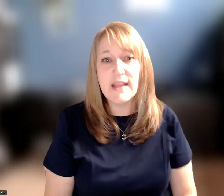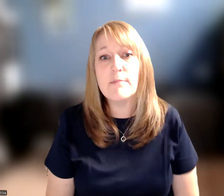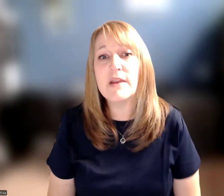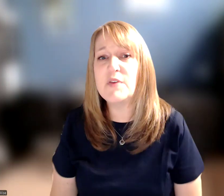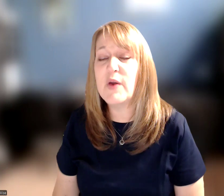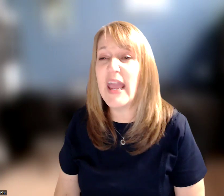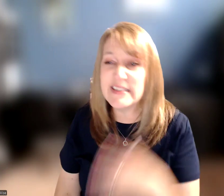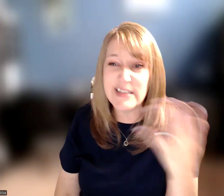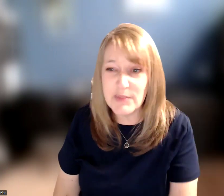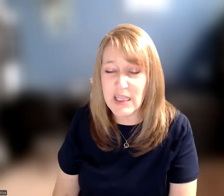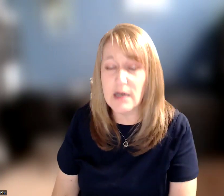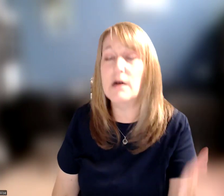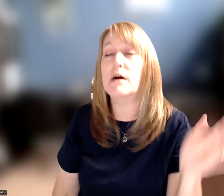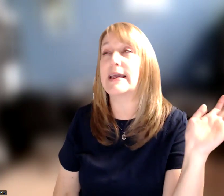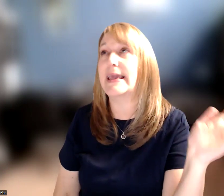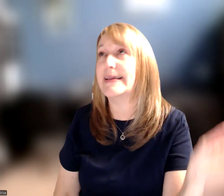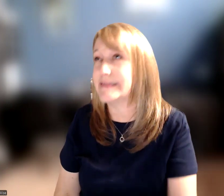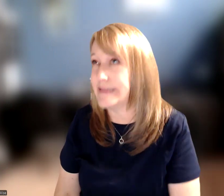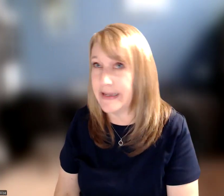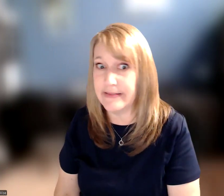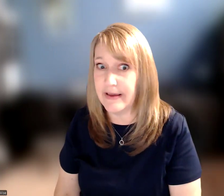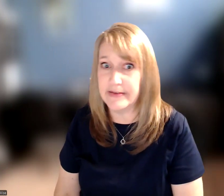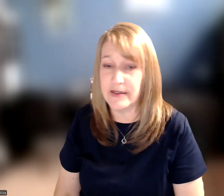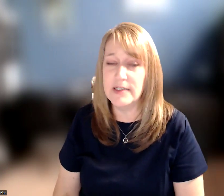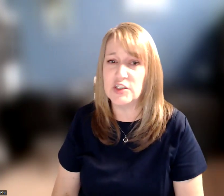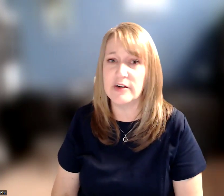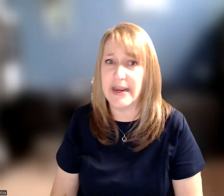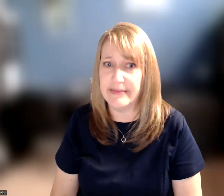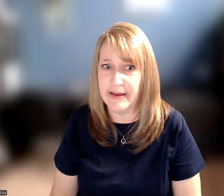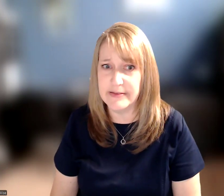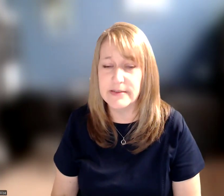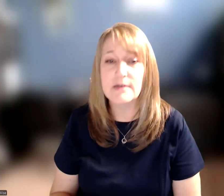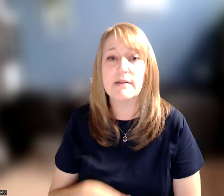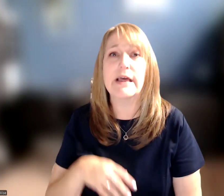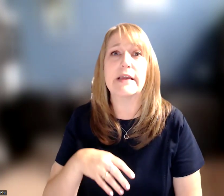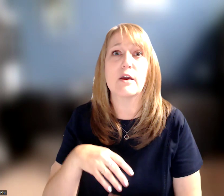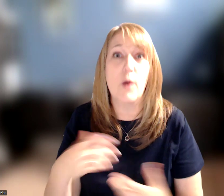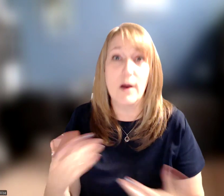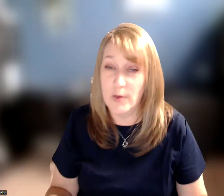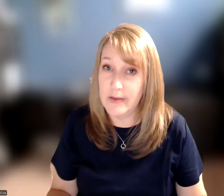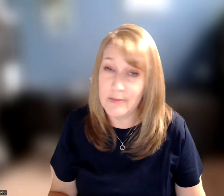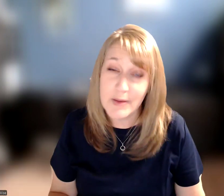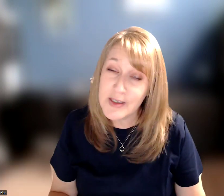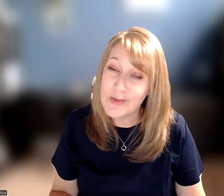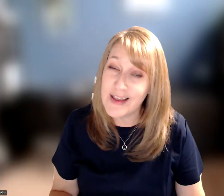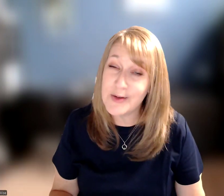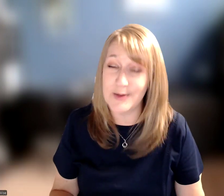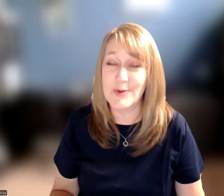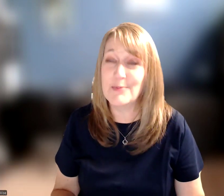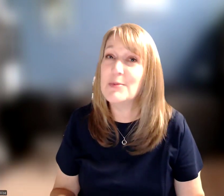But if you hate something, oh, I can't stand that. I sure hate that. Like guacamole. Maybe you don't like guacamole. Maybe you